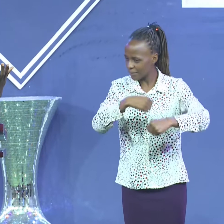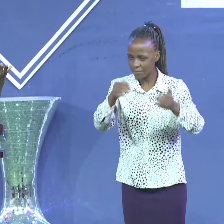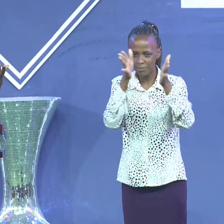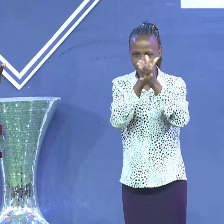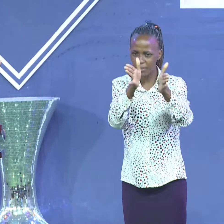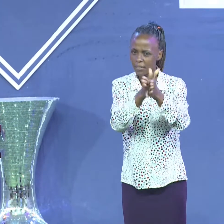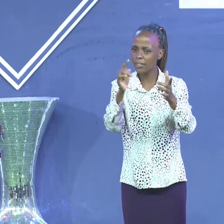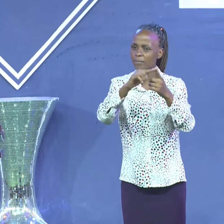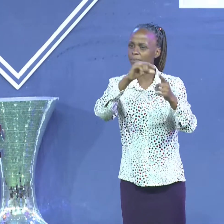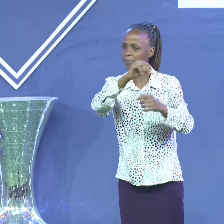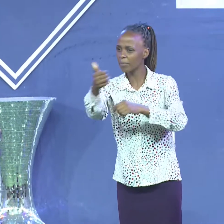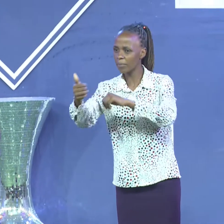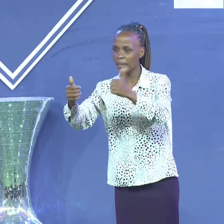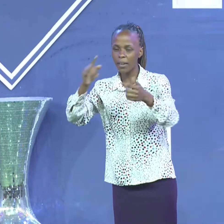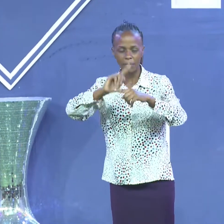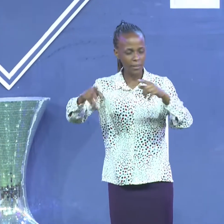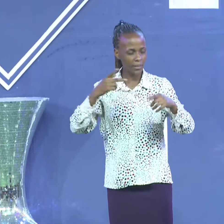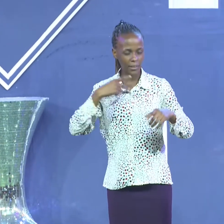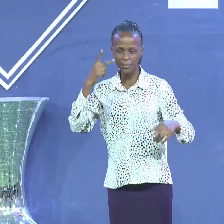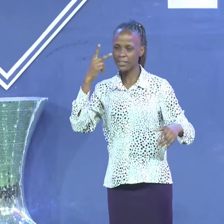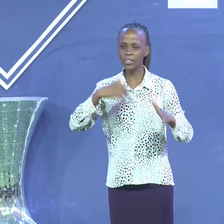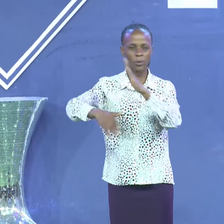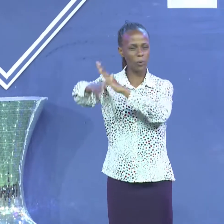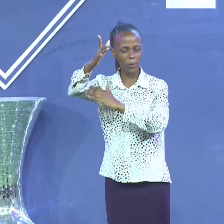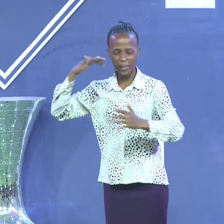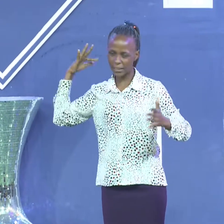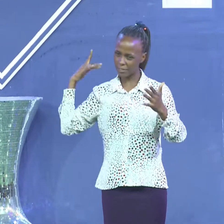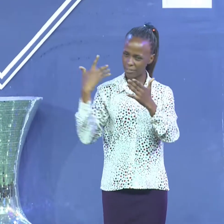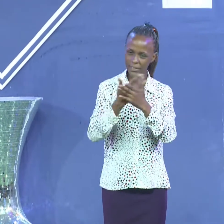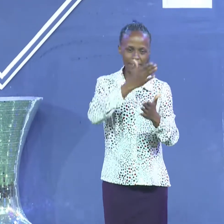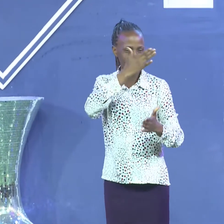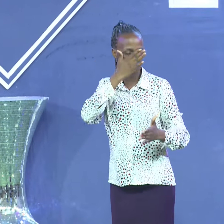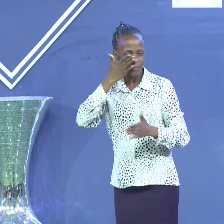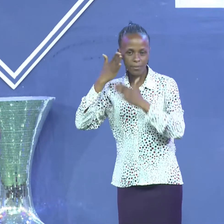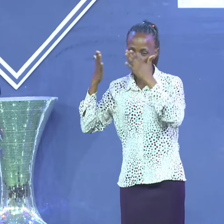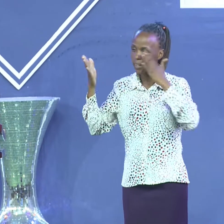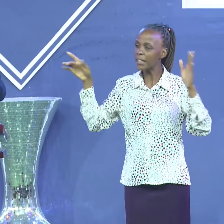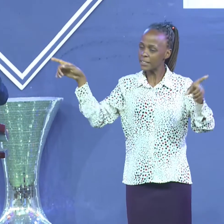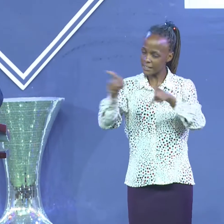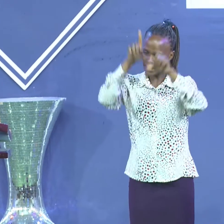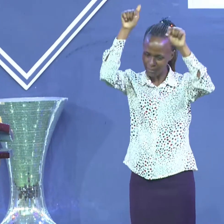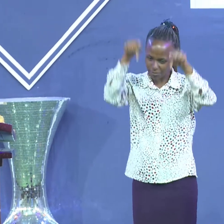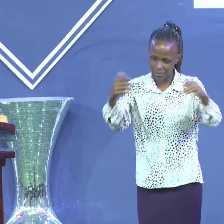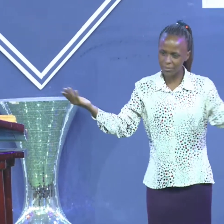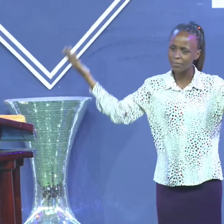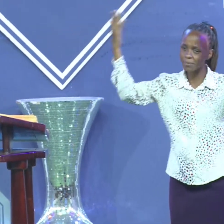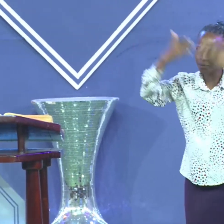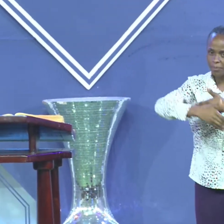what I could not explain to you, but I've seen God come and shut them away. Even